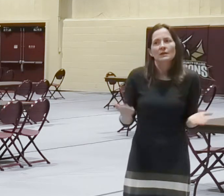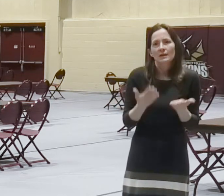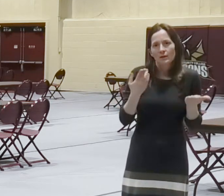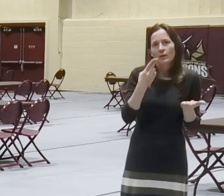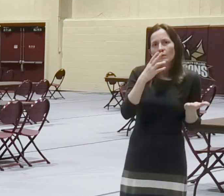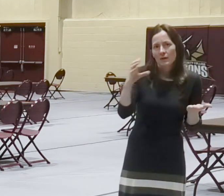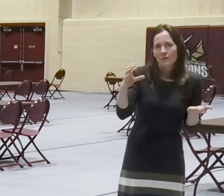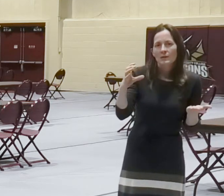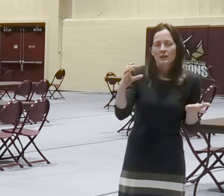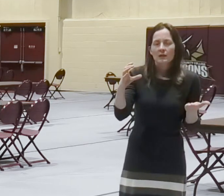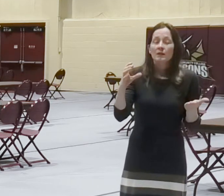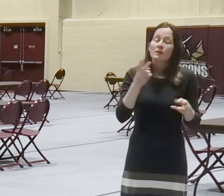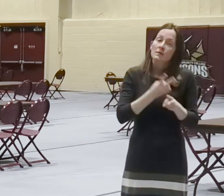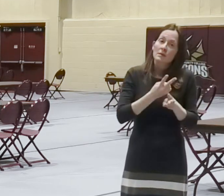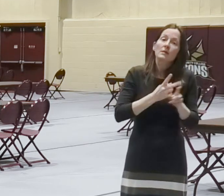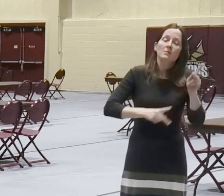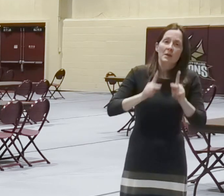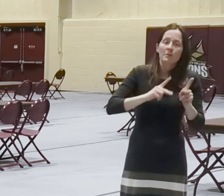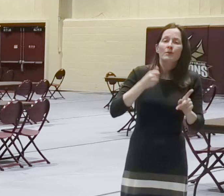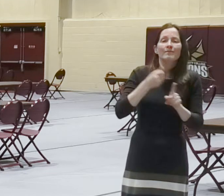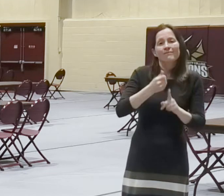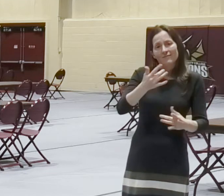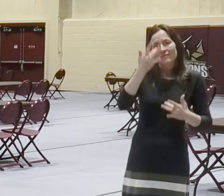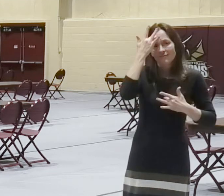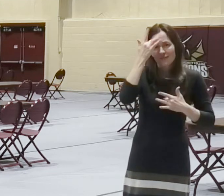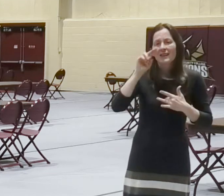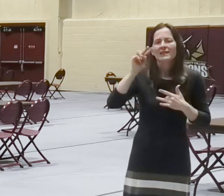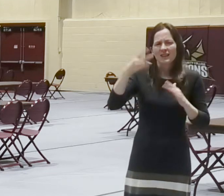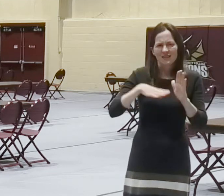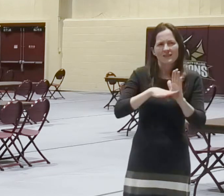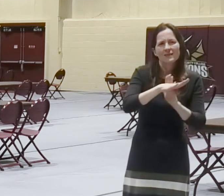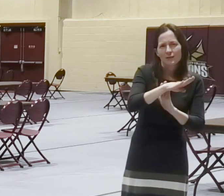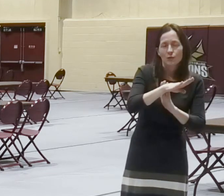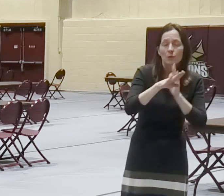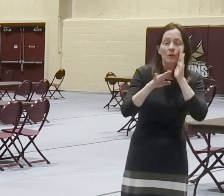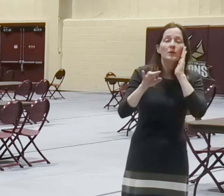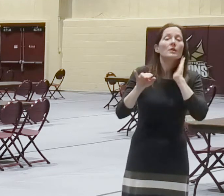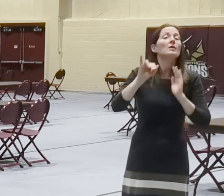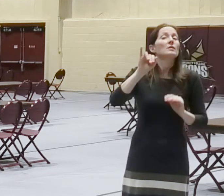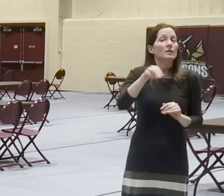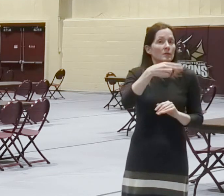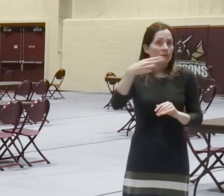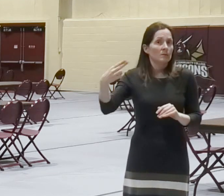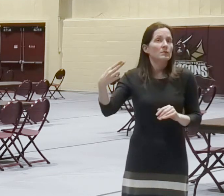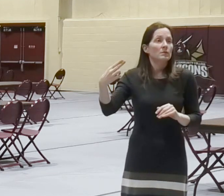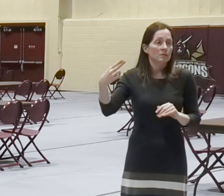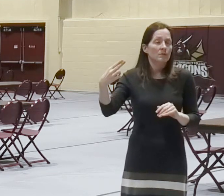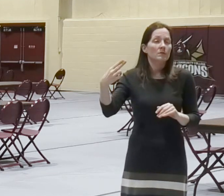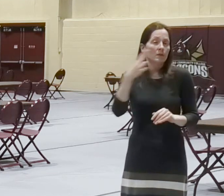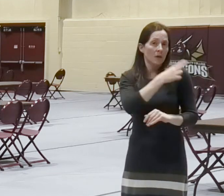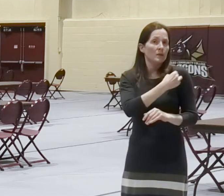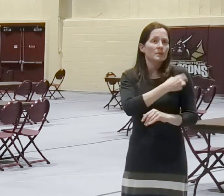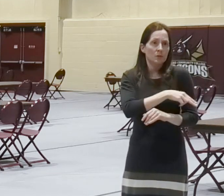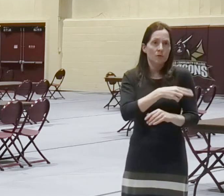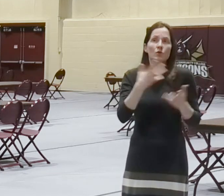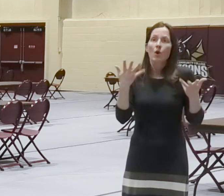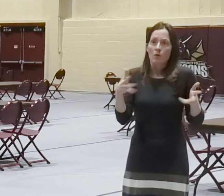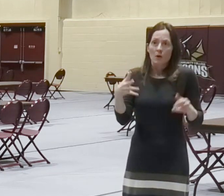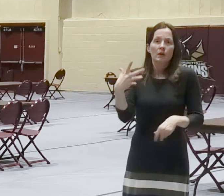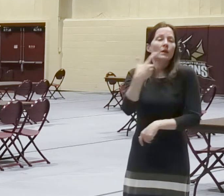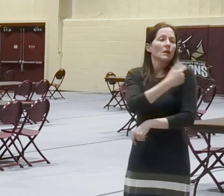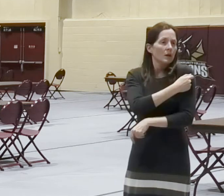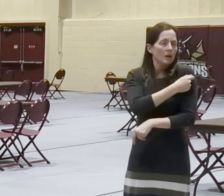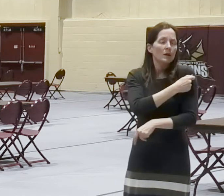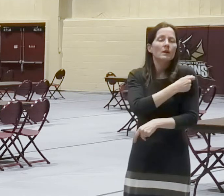in the second surge. That being said, Johns Hopkins Medicine is actively administering the COVID-19 vaccines to personnel at Howard County